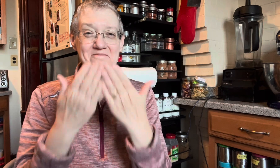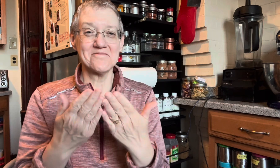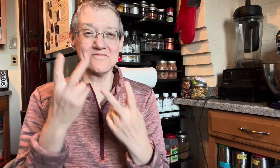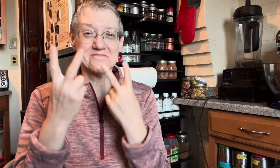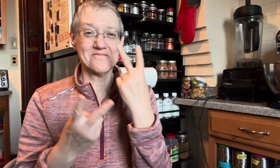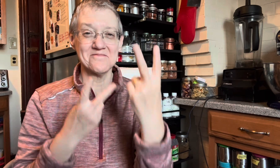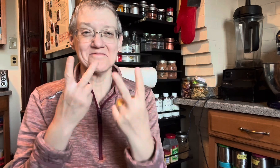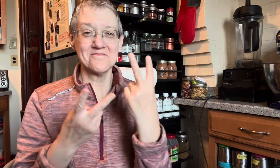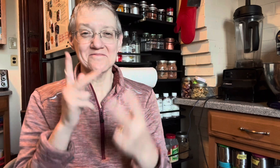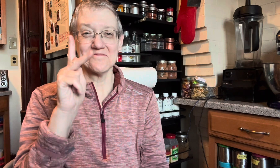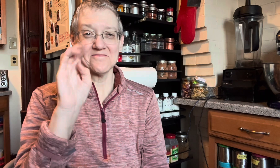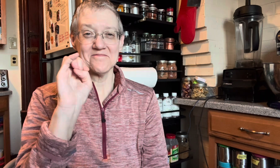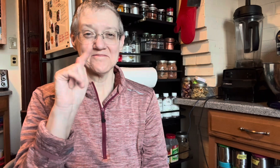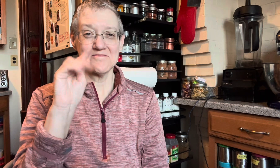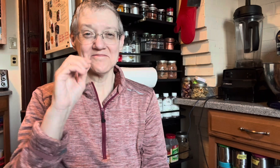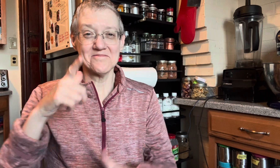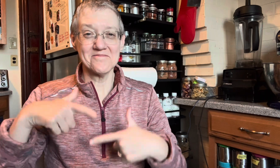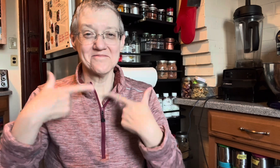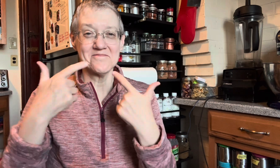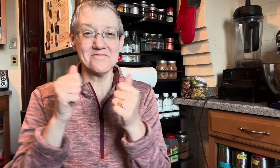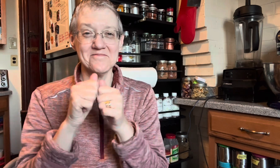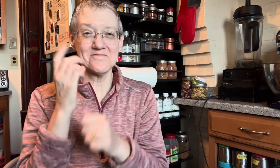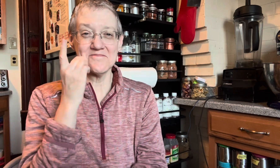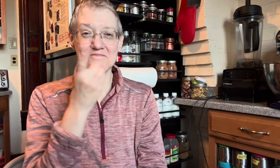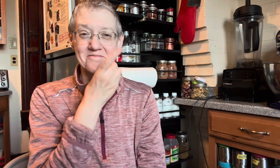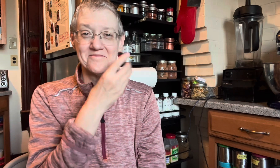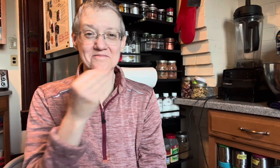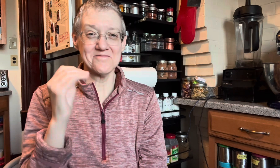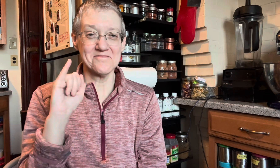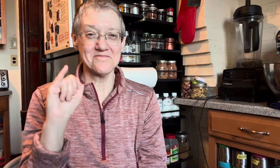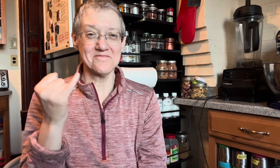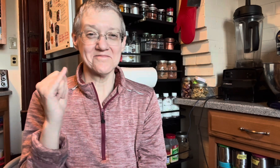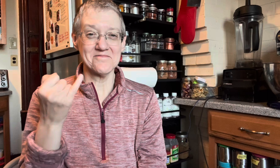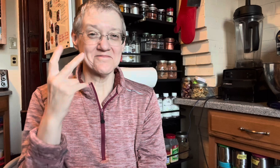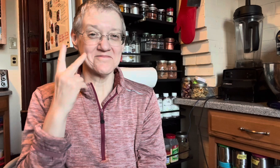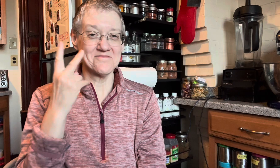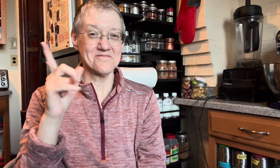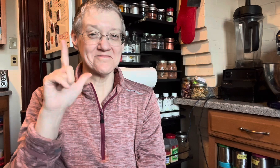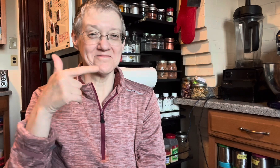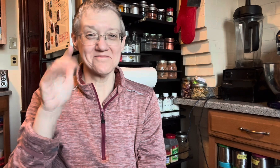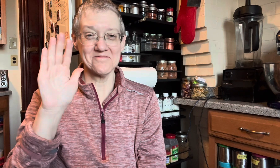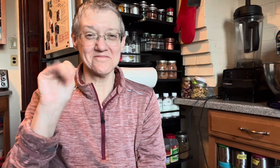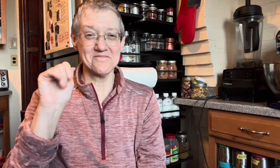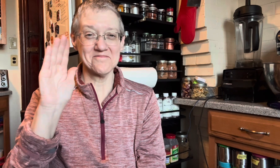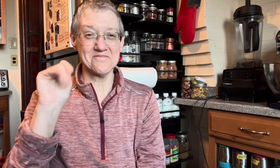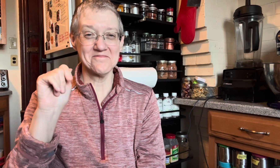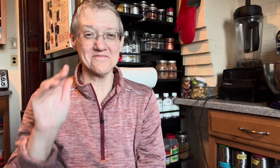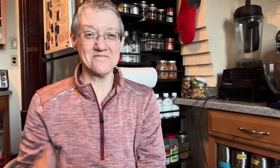Thank you for visiting Keto Living with Dale and Judith. See you later. Bye-bye.